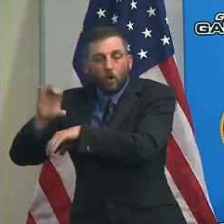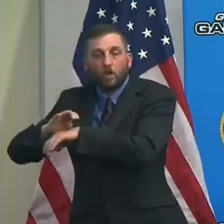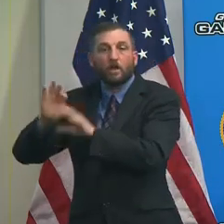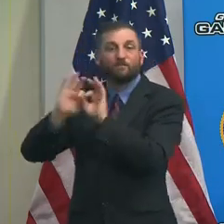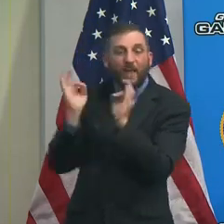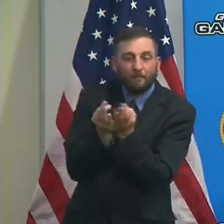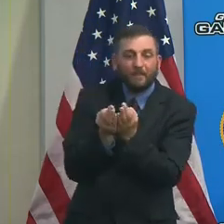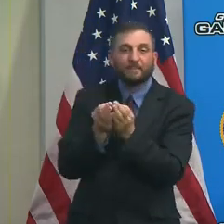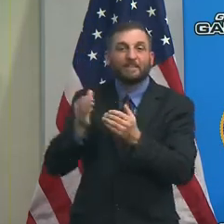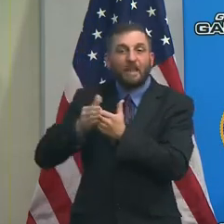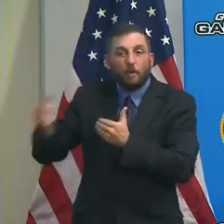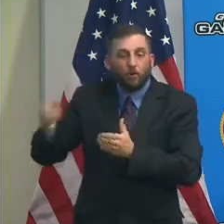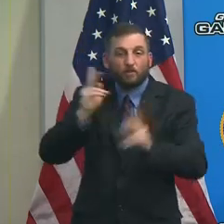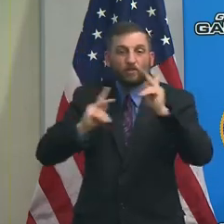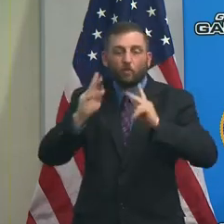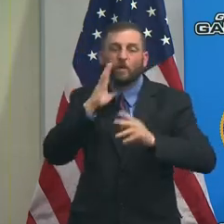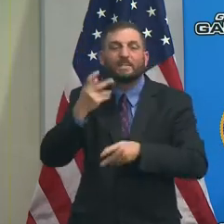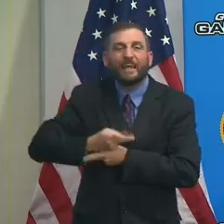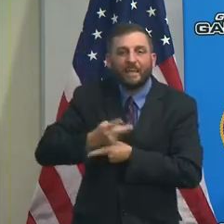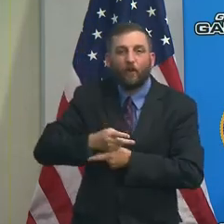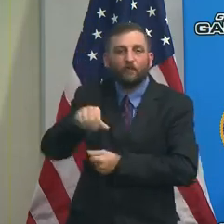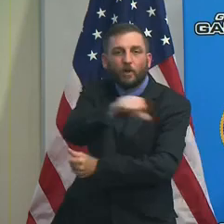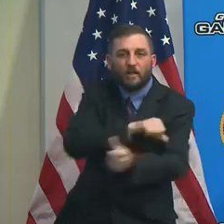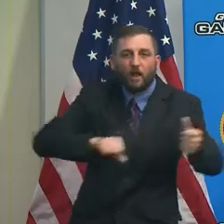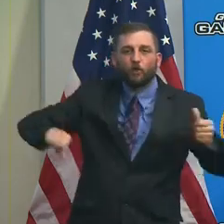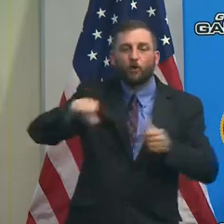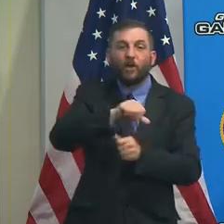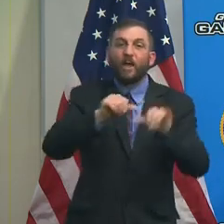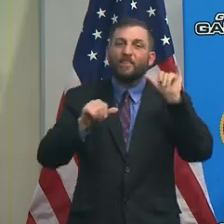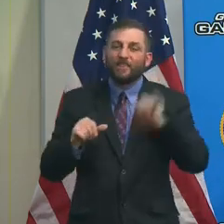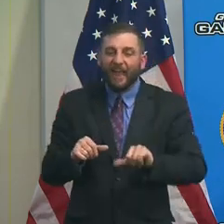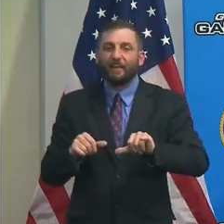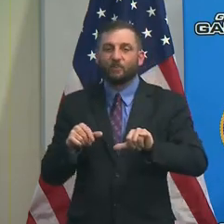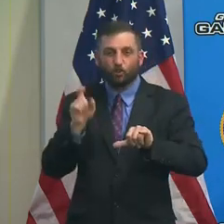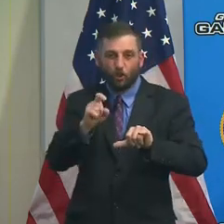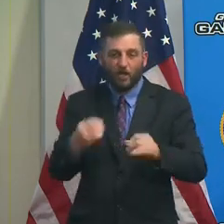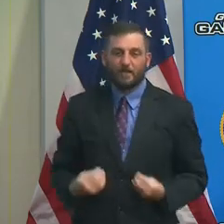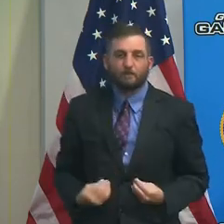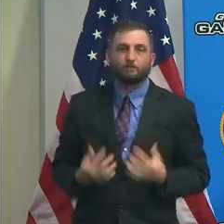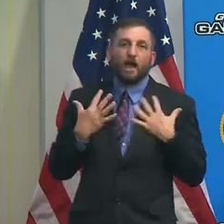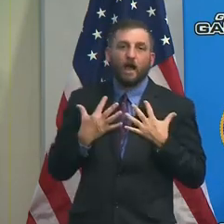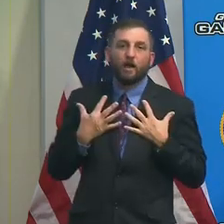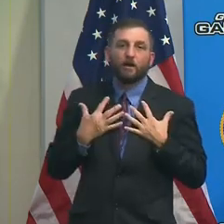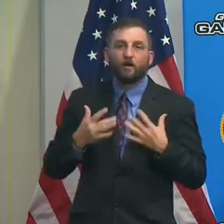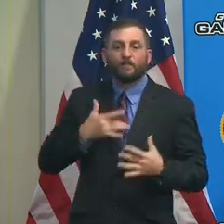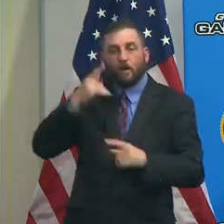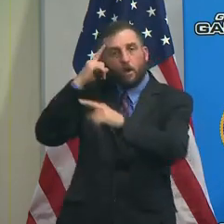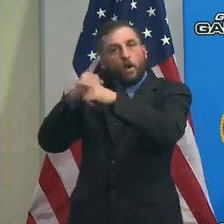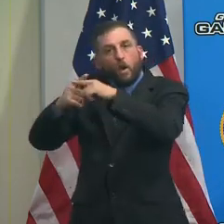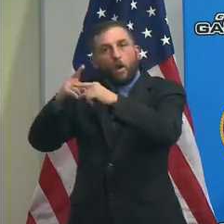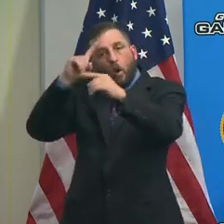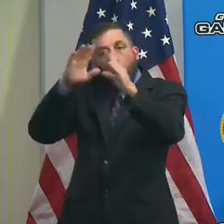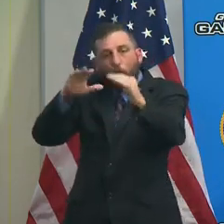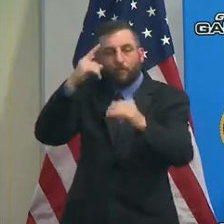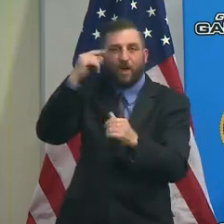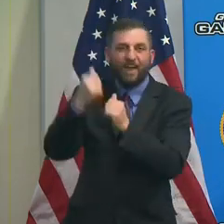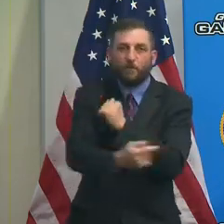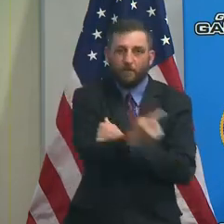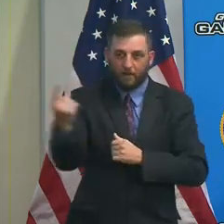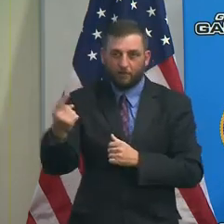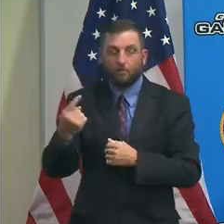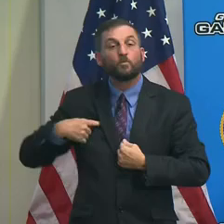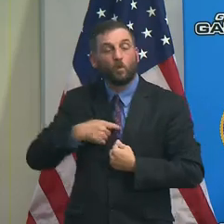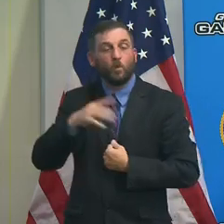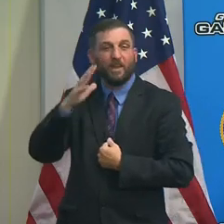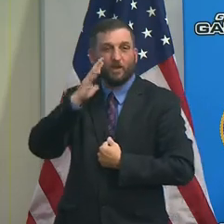neighbors taking care of one another. And that really should be a source of inspiration and hope for everybody. And then we're going to work through